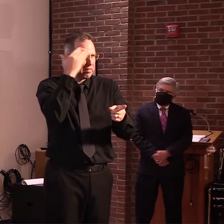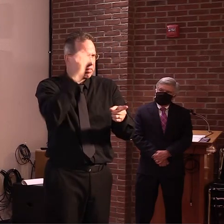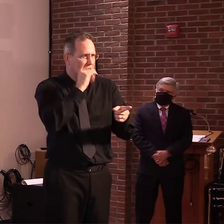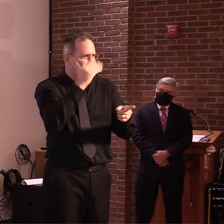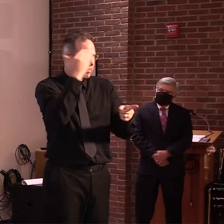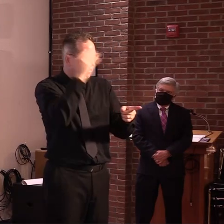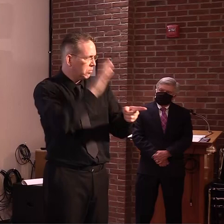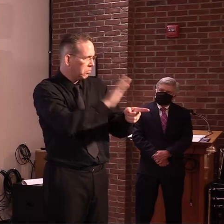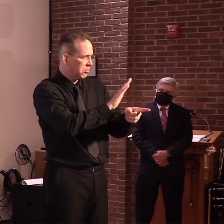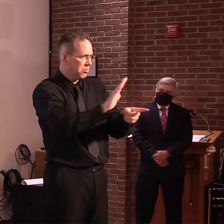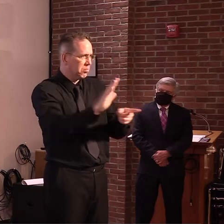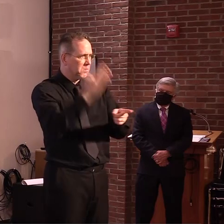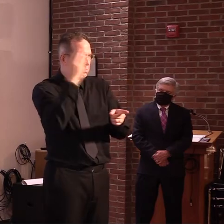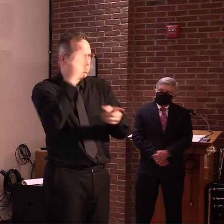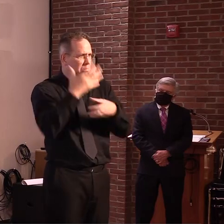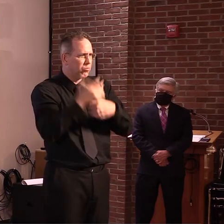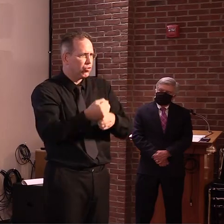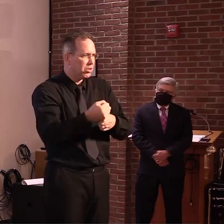But yes.